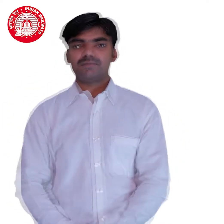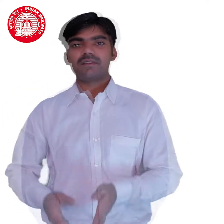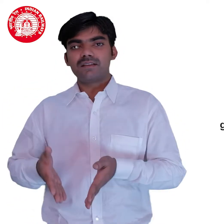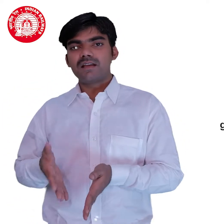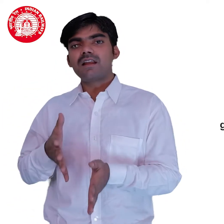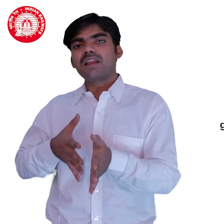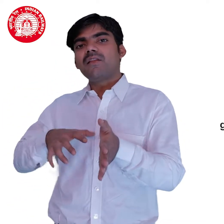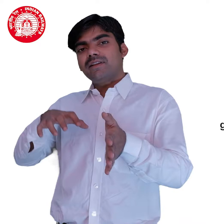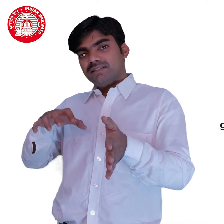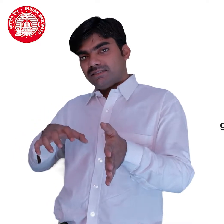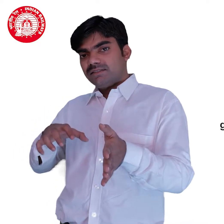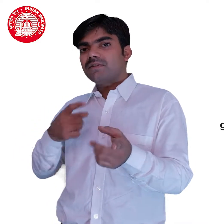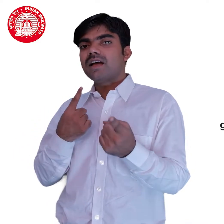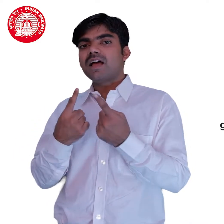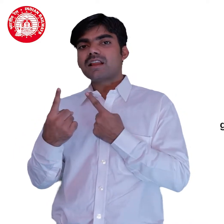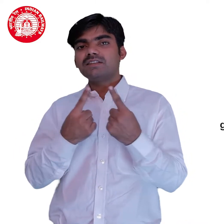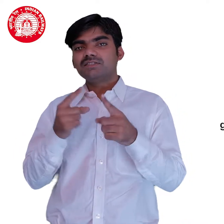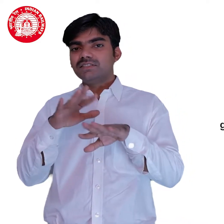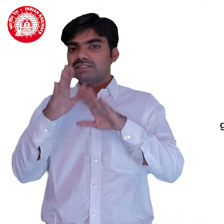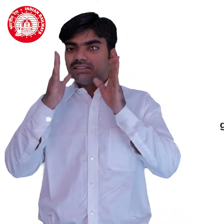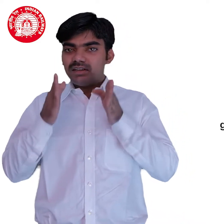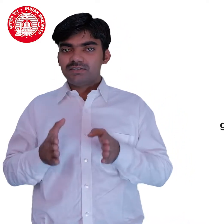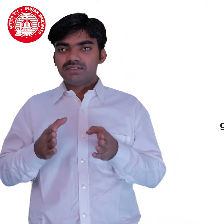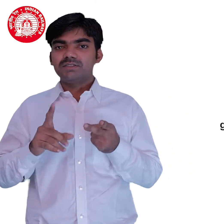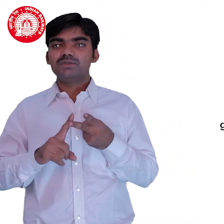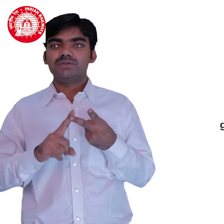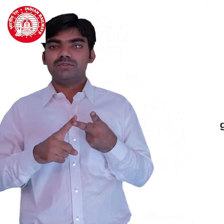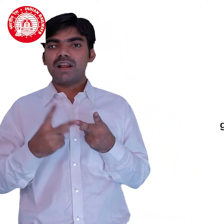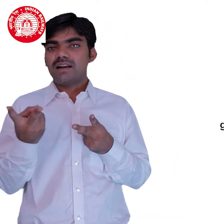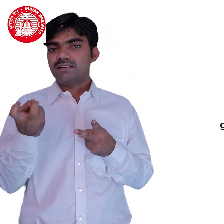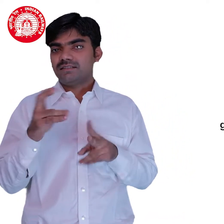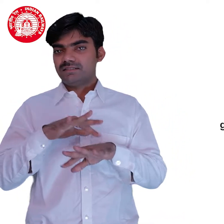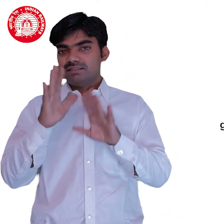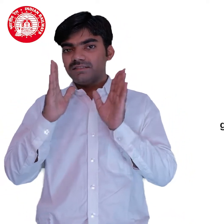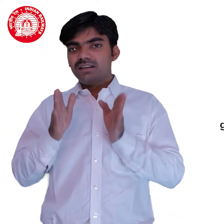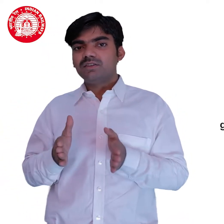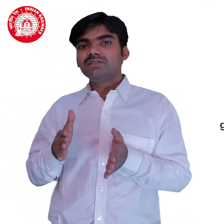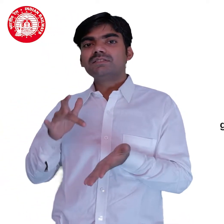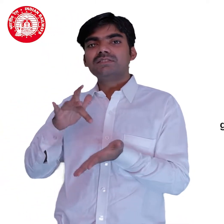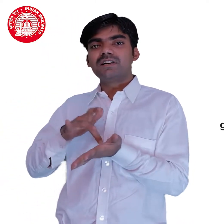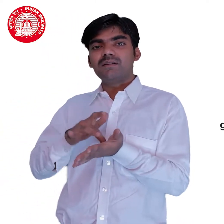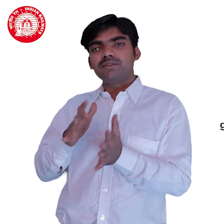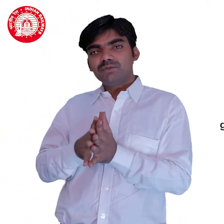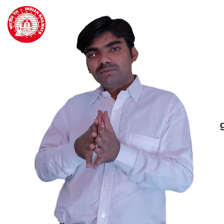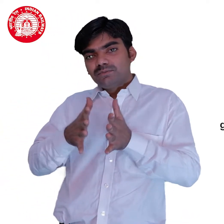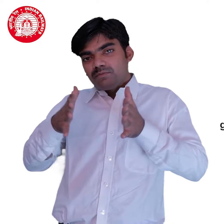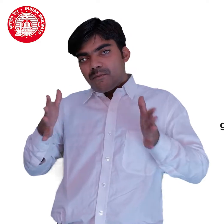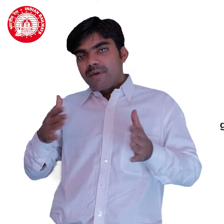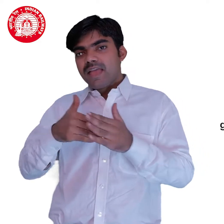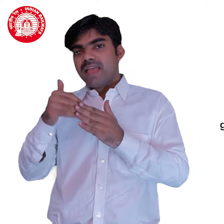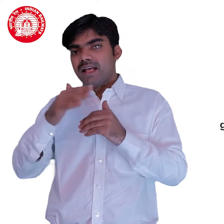The inquiry and platform ticket counter are at the ground floor of the main building.